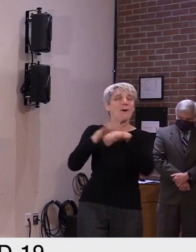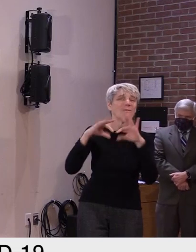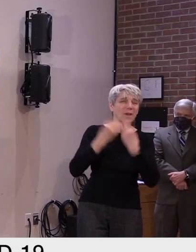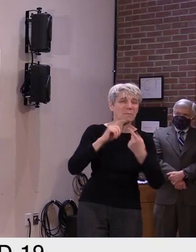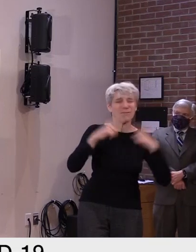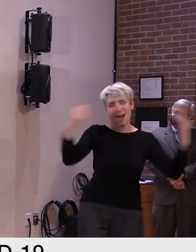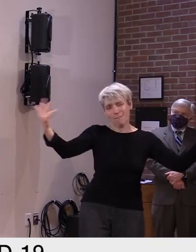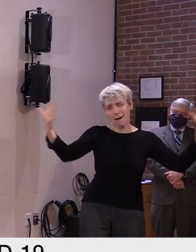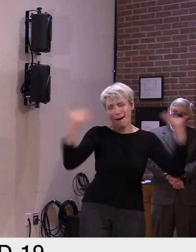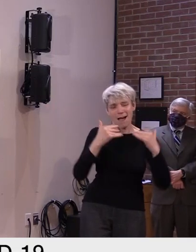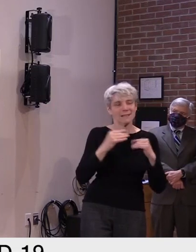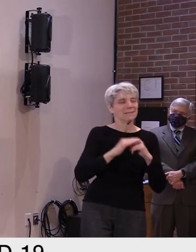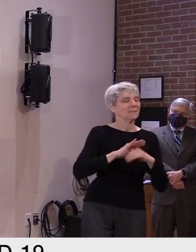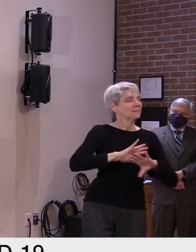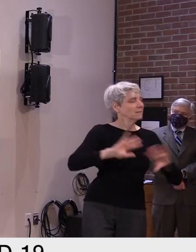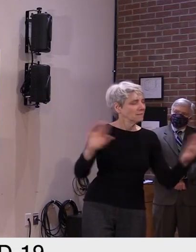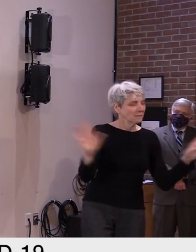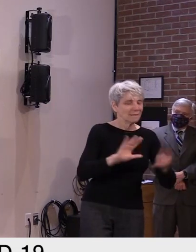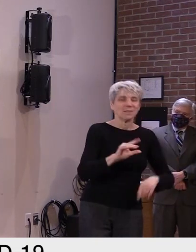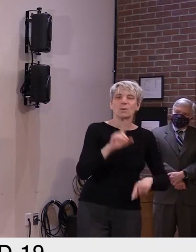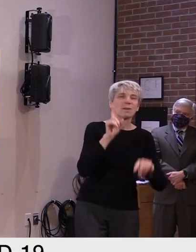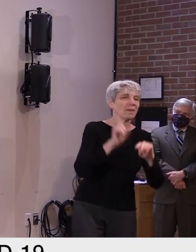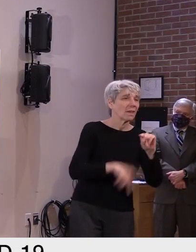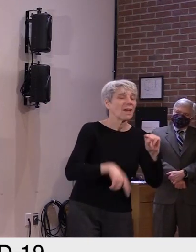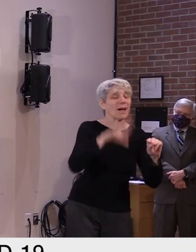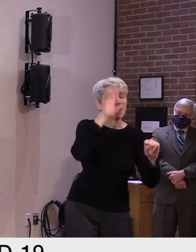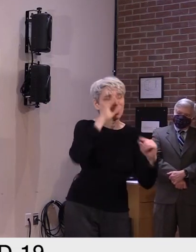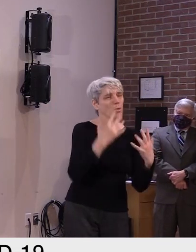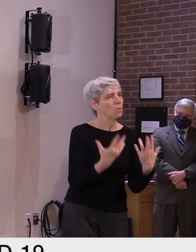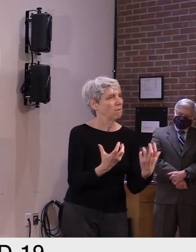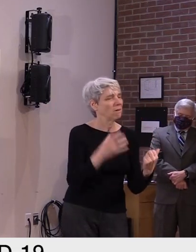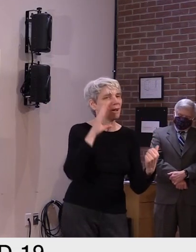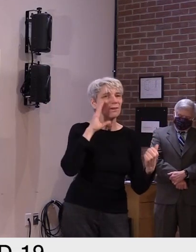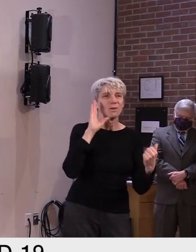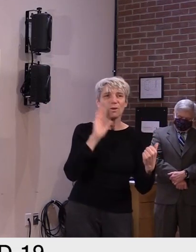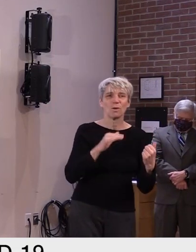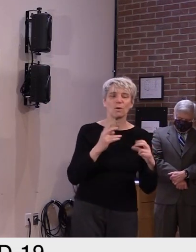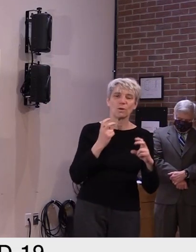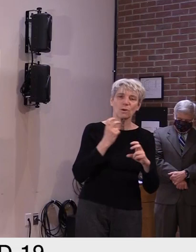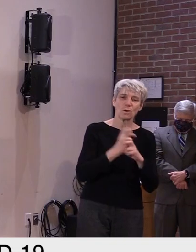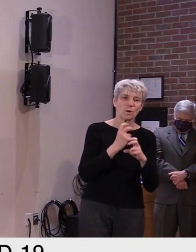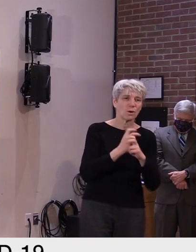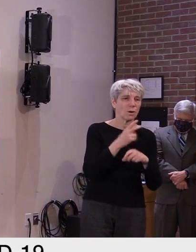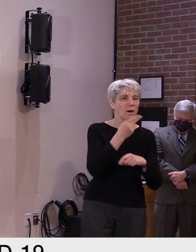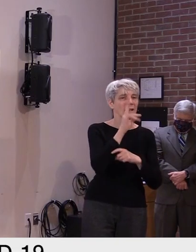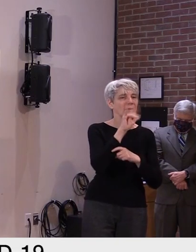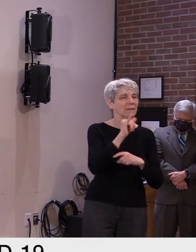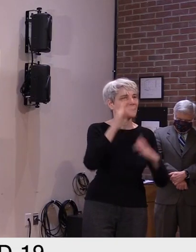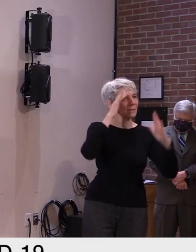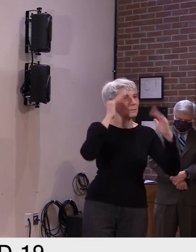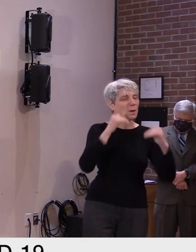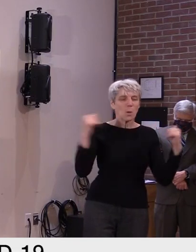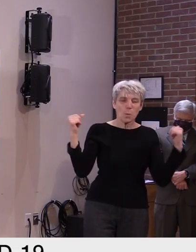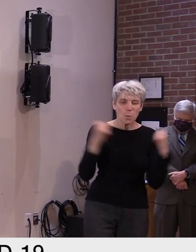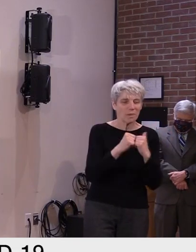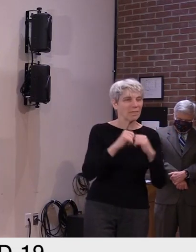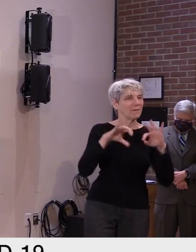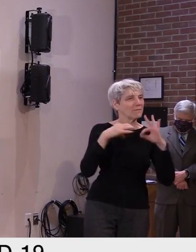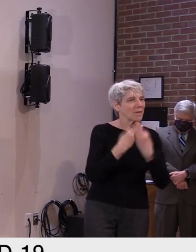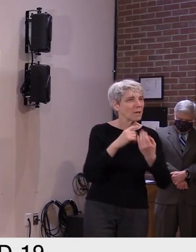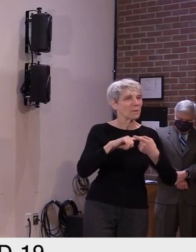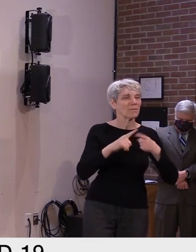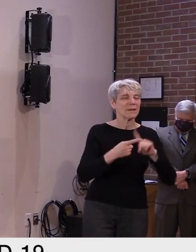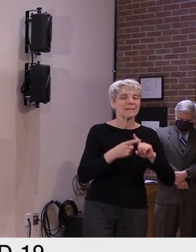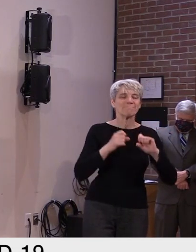happen. Difficult news as the holidays approach. And if you do have guests, even if they are relatives